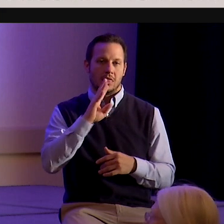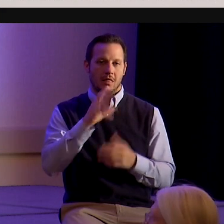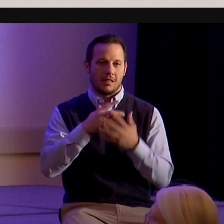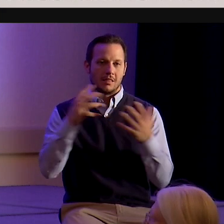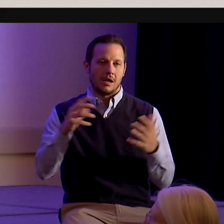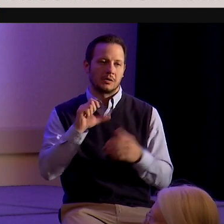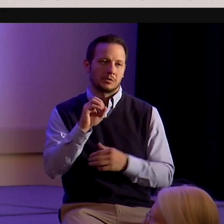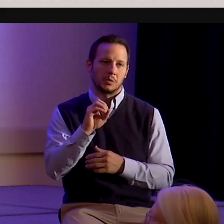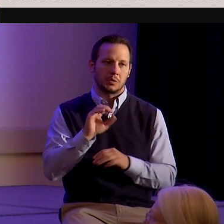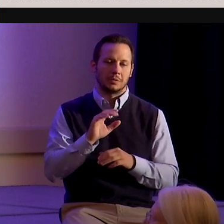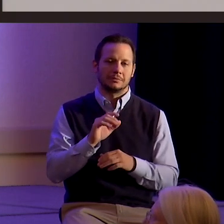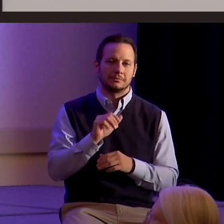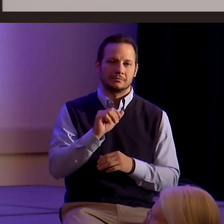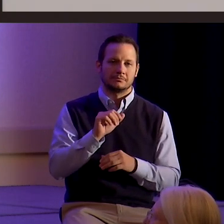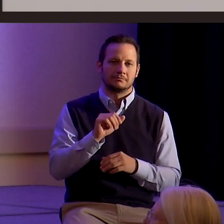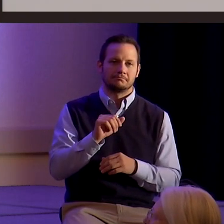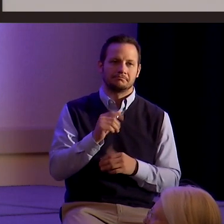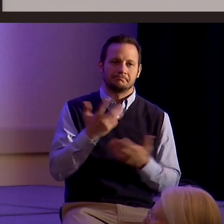goes.